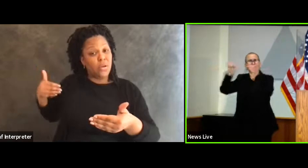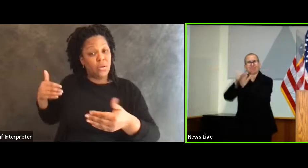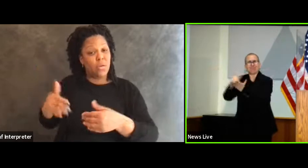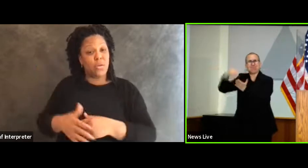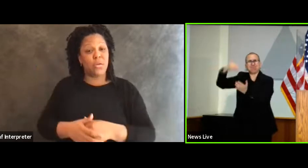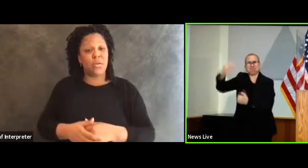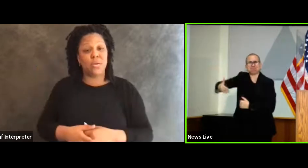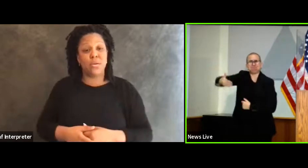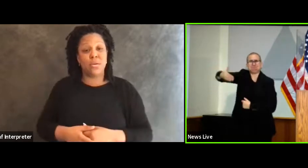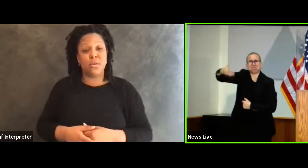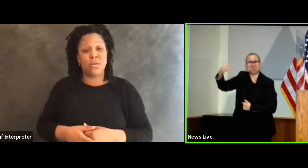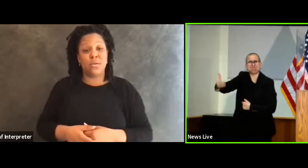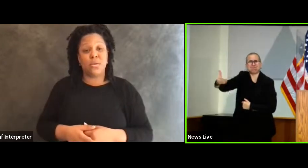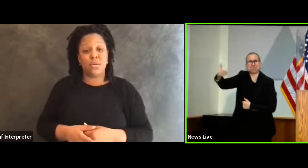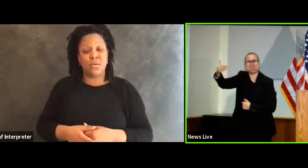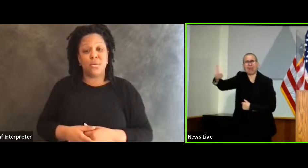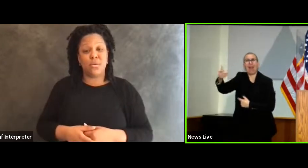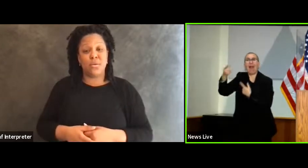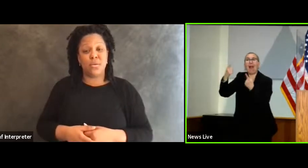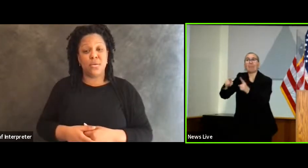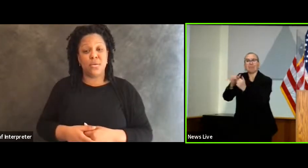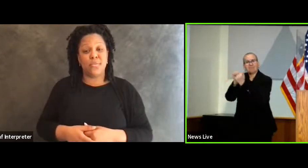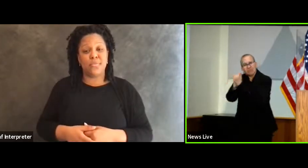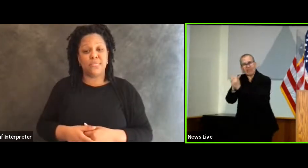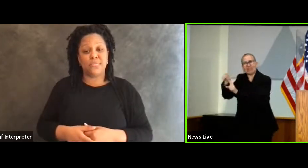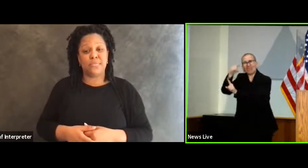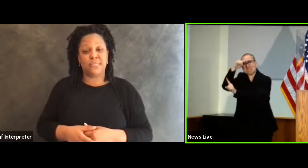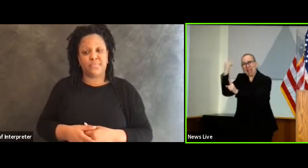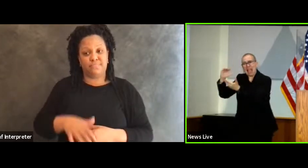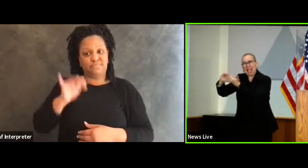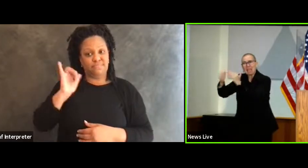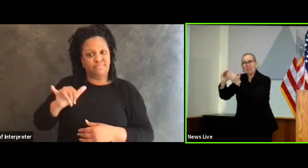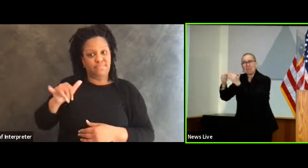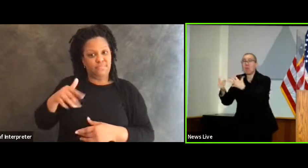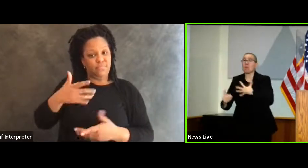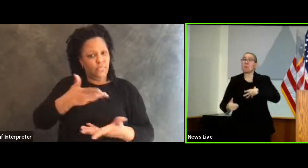that is a poor use of our highly trained,